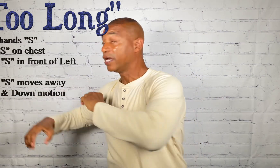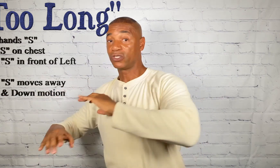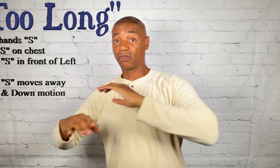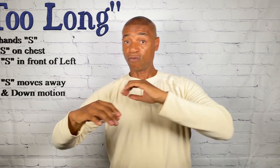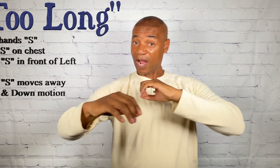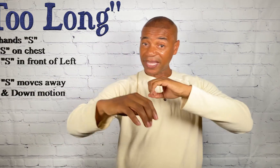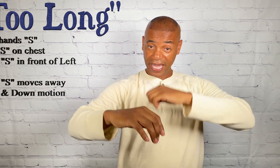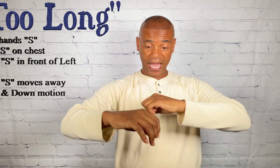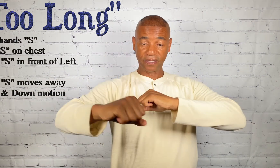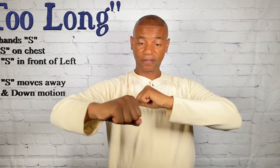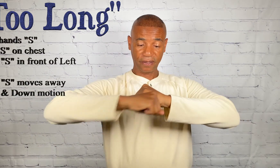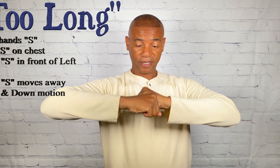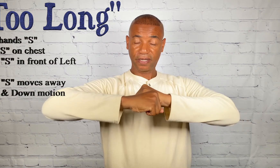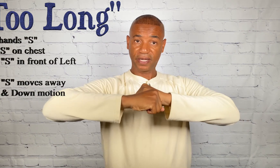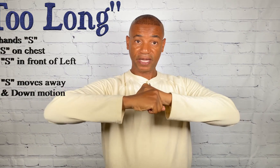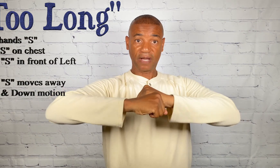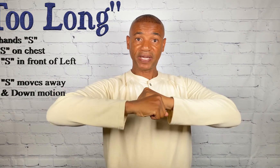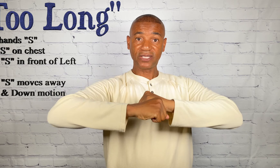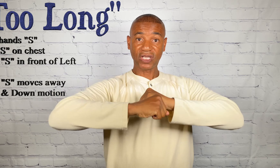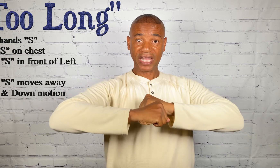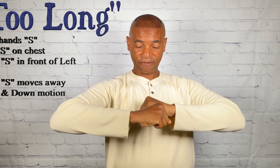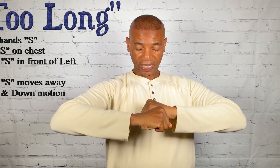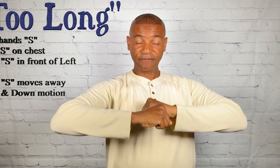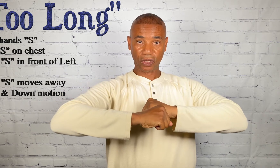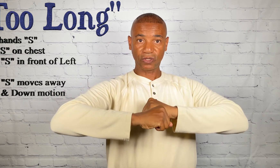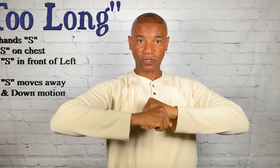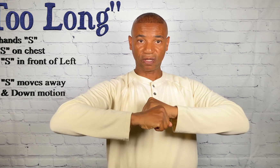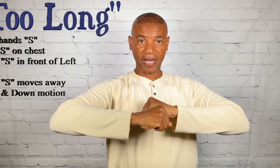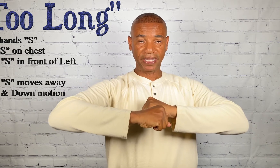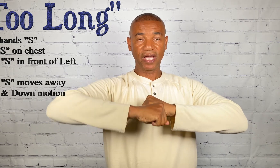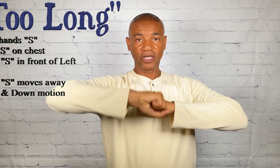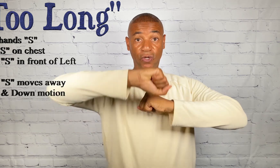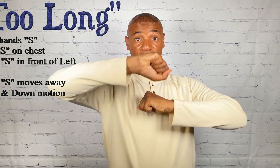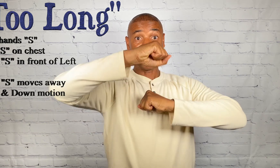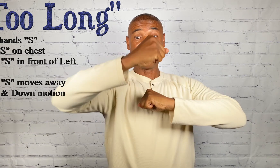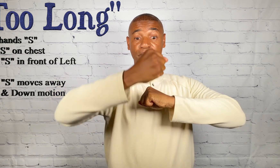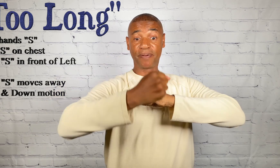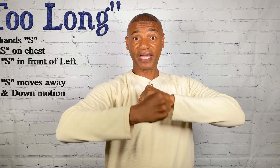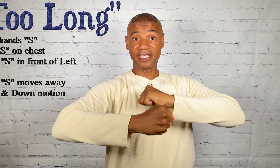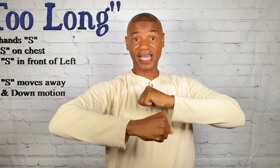So the right hand is up against the left is closest to the body. You're going up and down